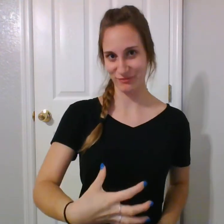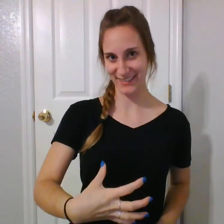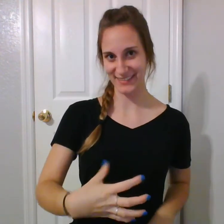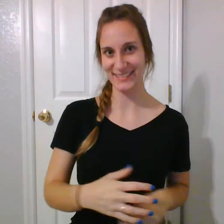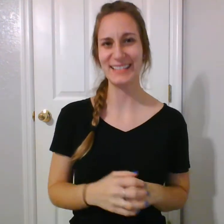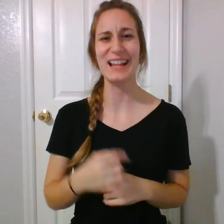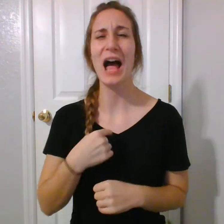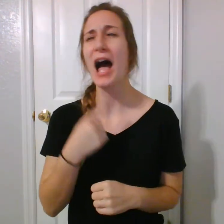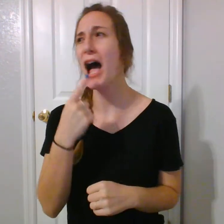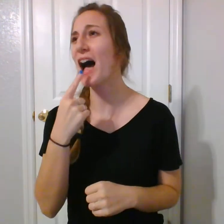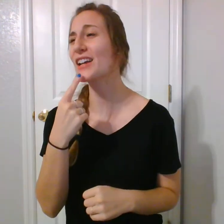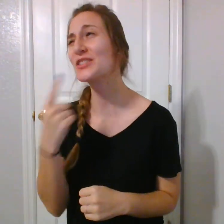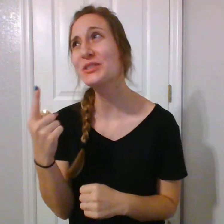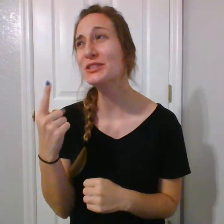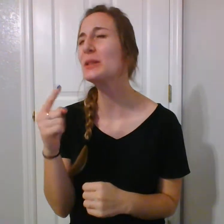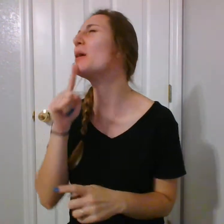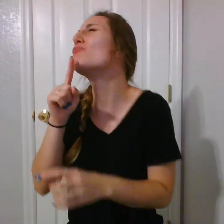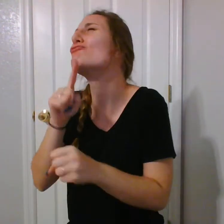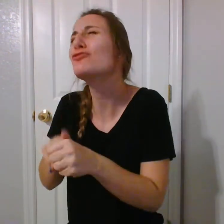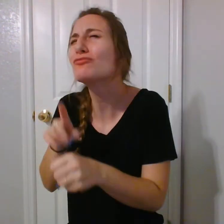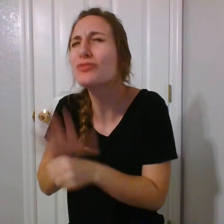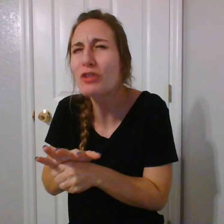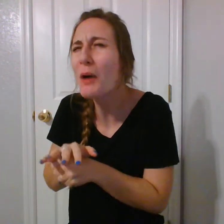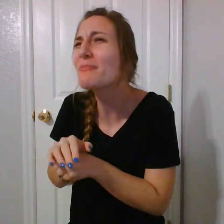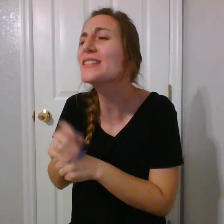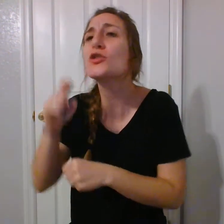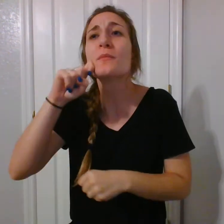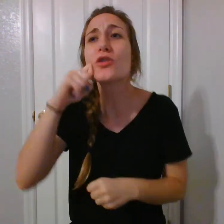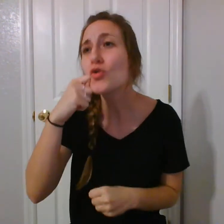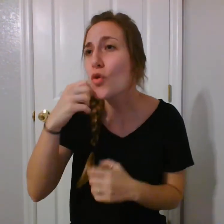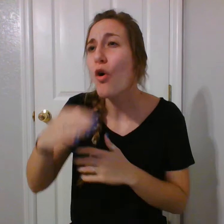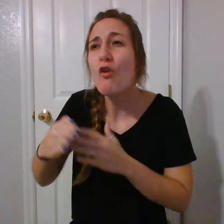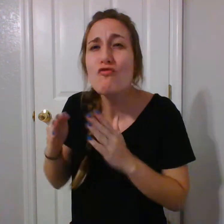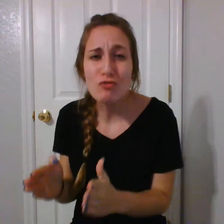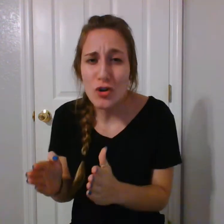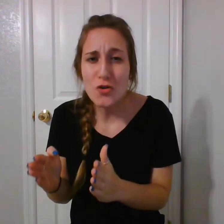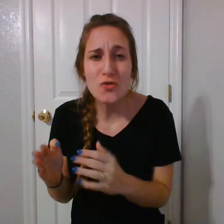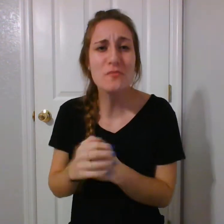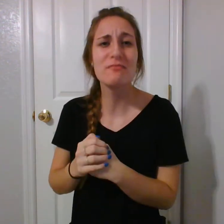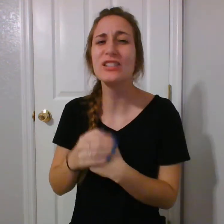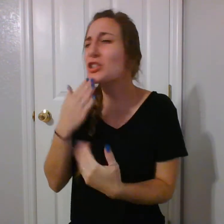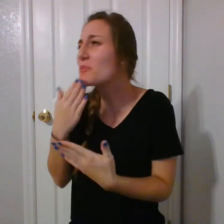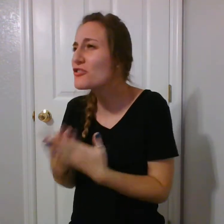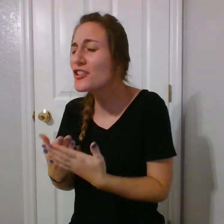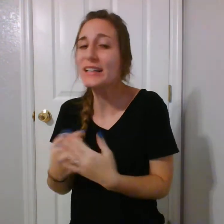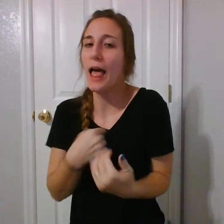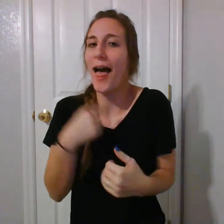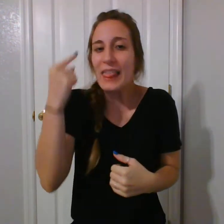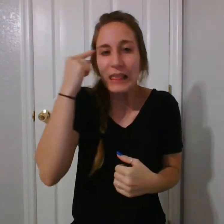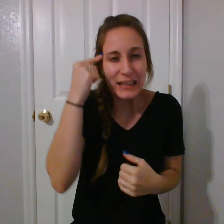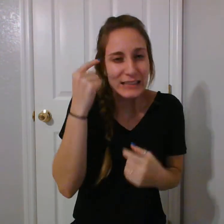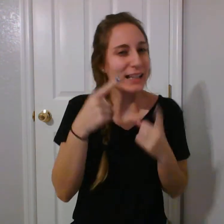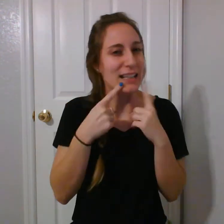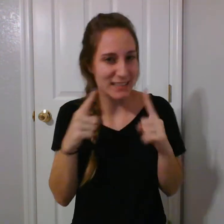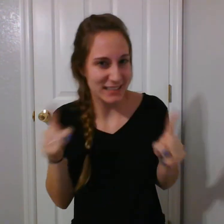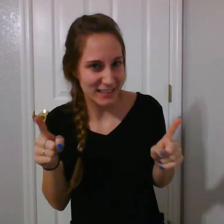it amazing. I was like, please trust me. Please, I'm going to make it cool. And I think I succeeded. So this was the guest room. And it's